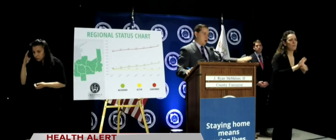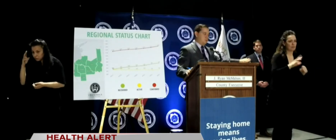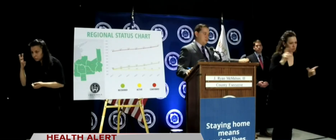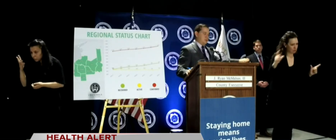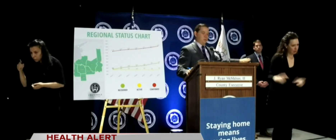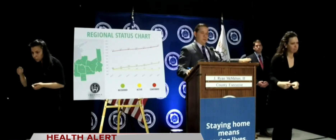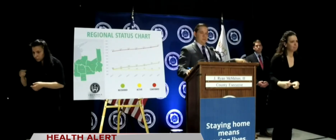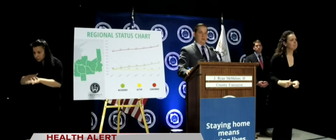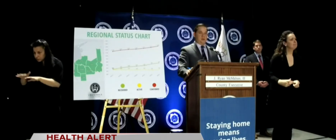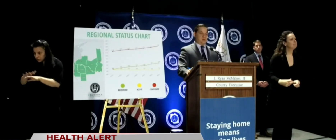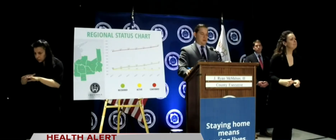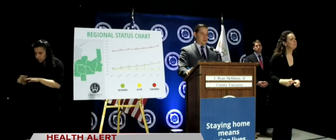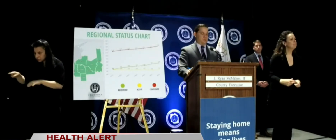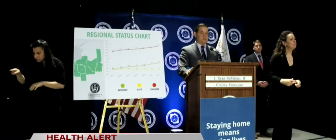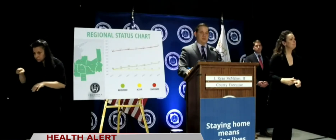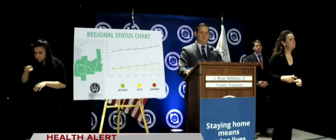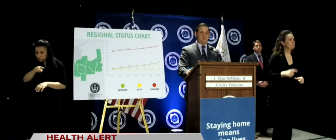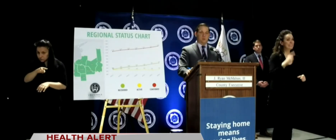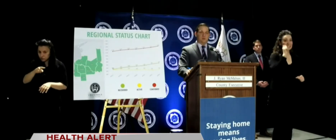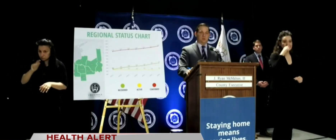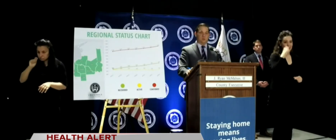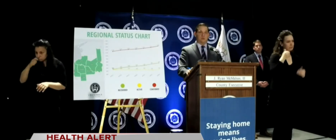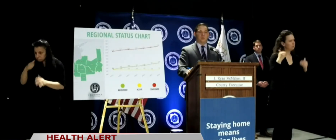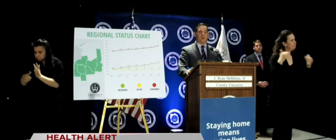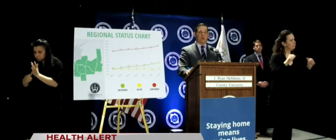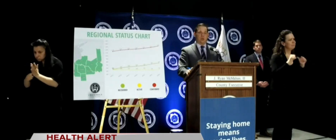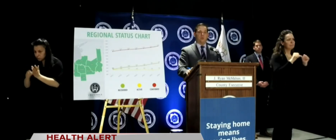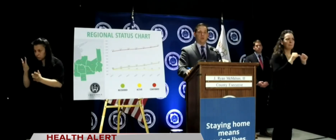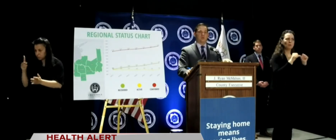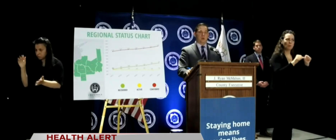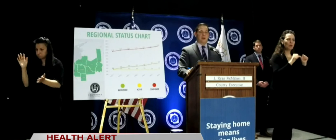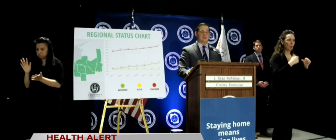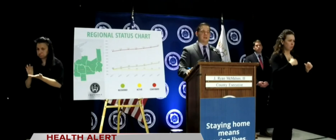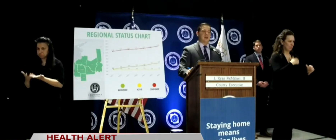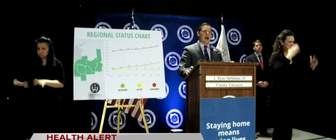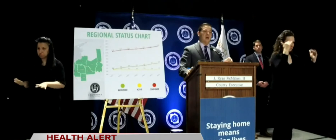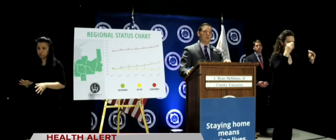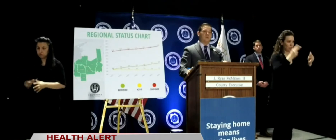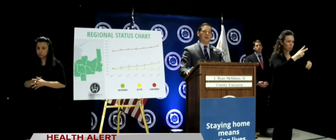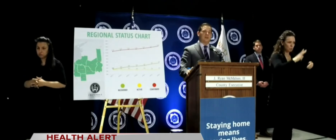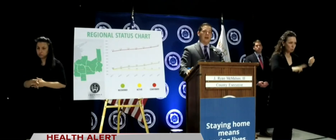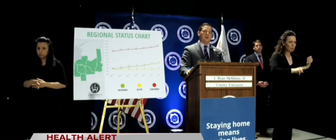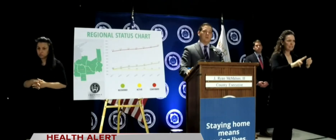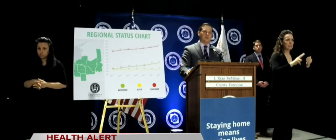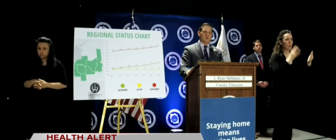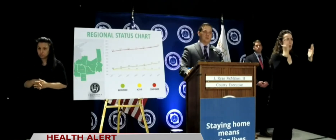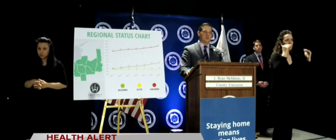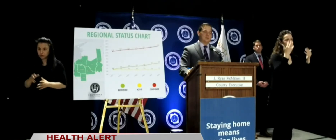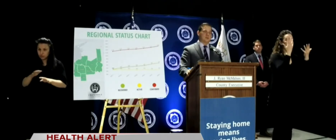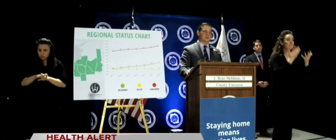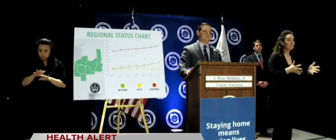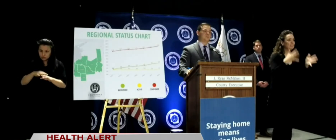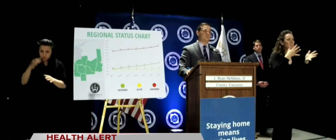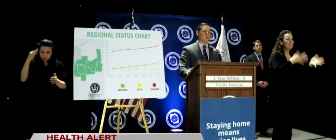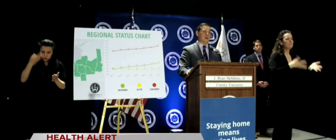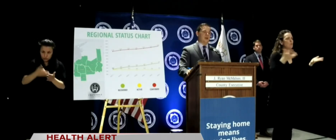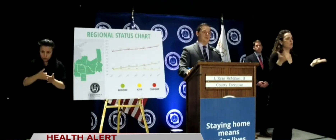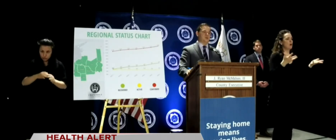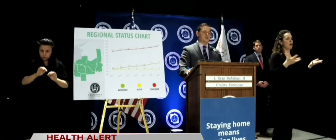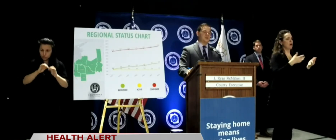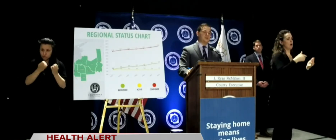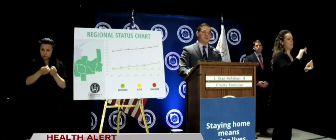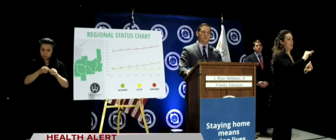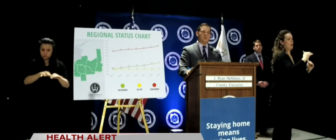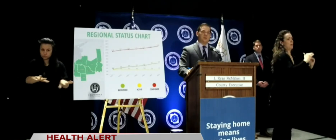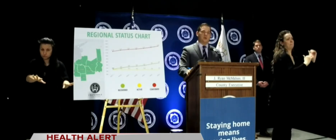problem's off the table. What's left is what the real community spread is. How do we fight that? We social distance, and